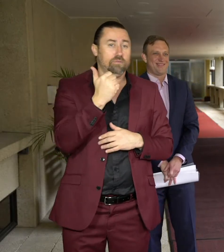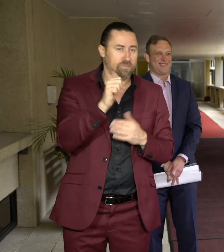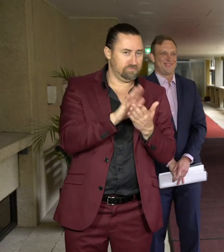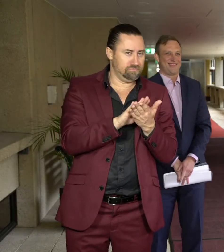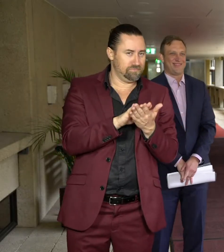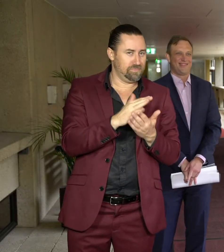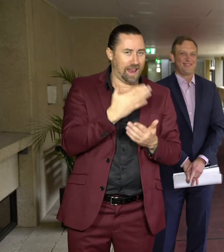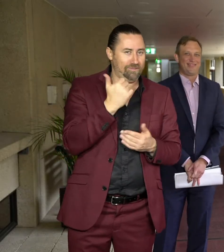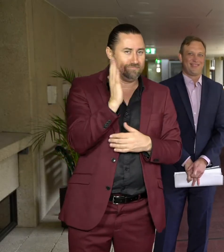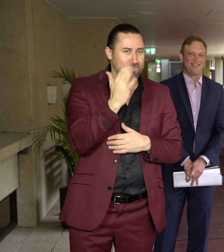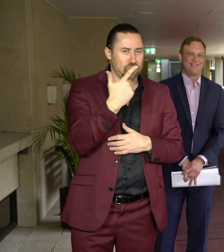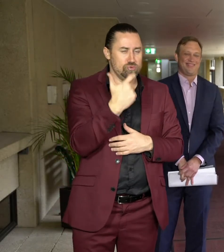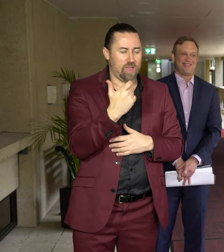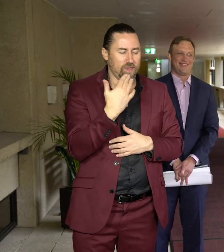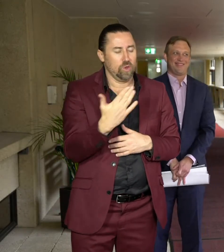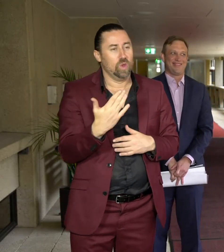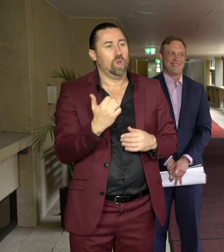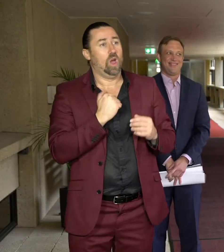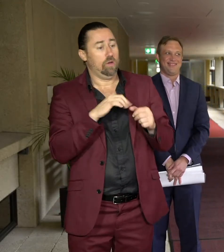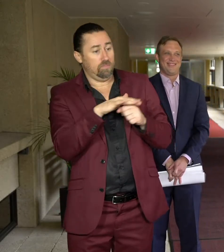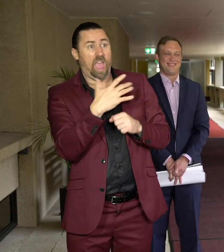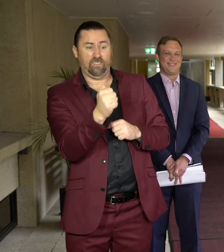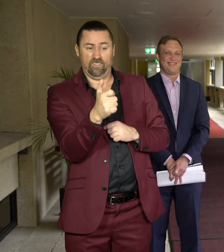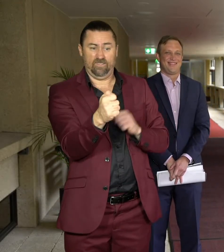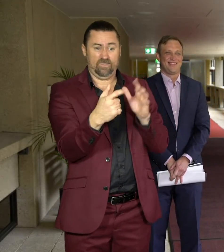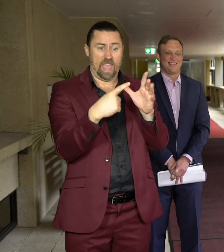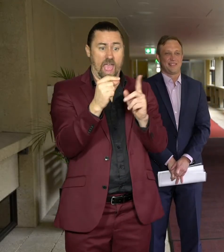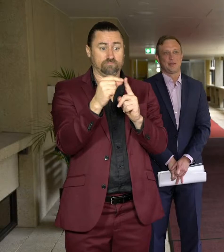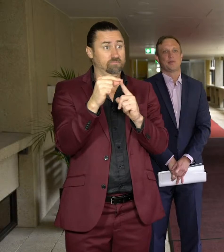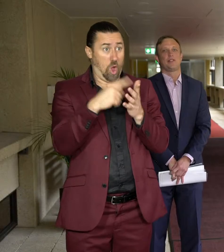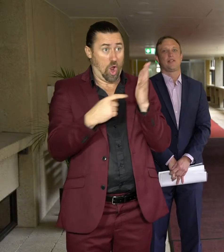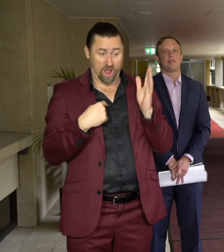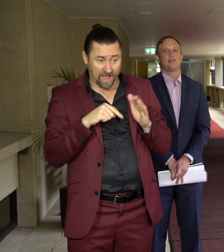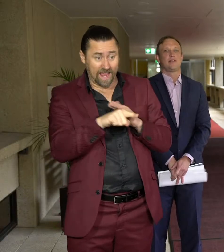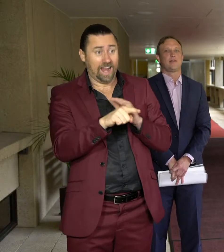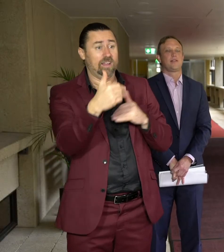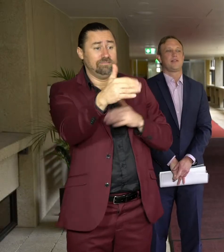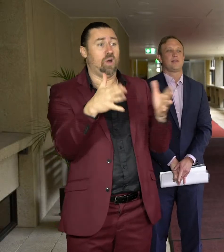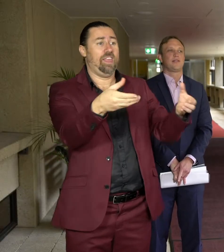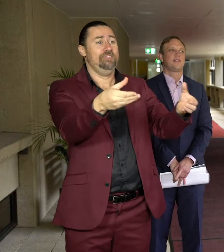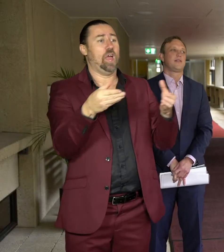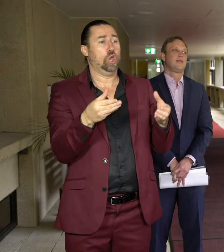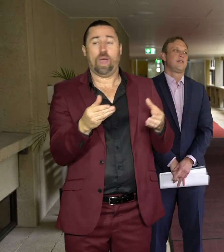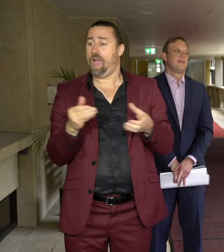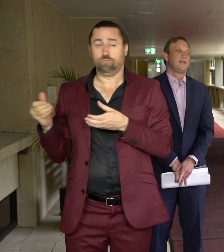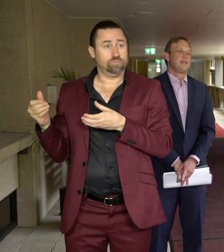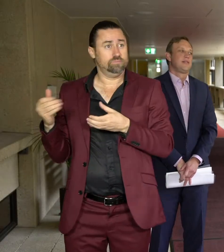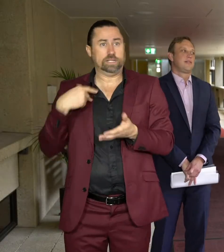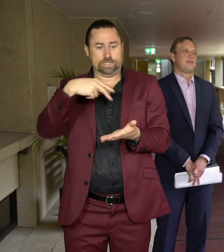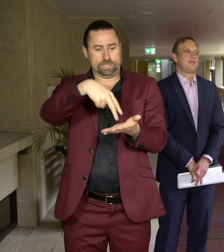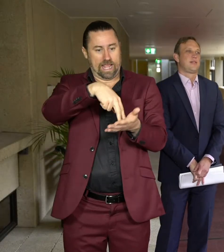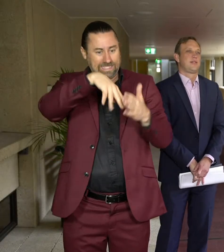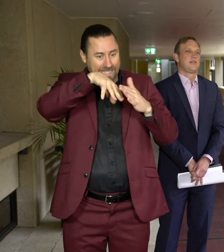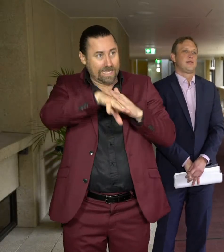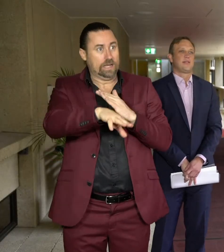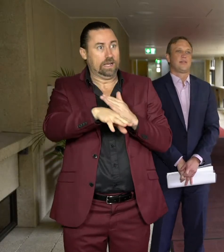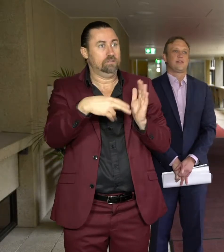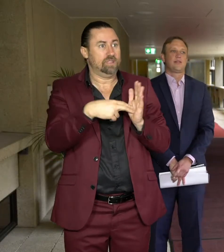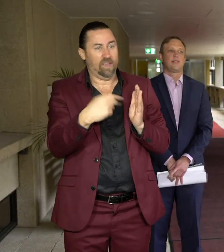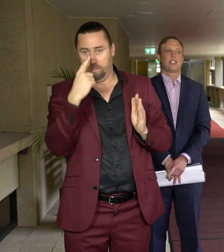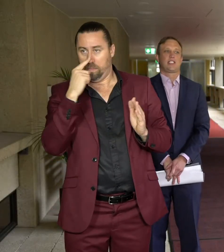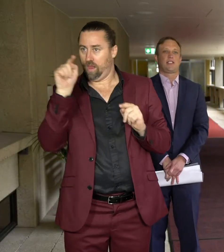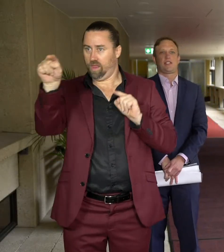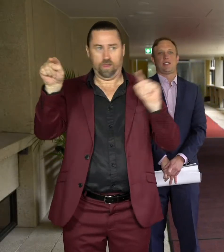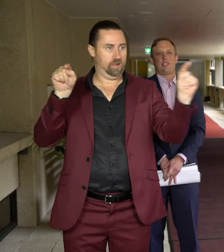week, that they had their check-in app, even though I was just there picking up for a few minutes. But I was standing there, standing around other